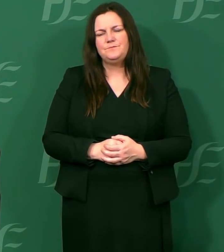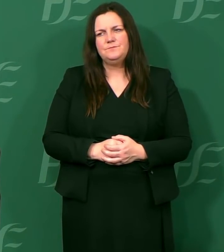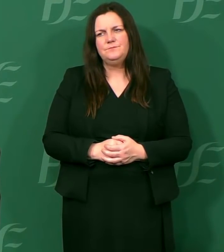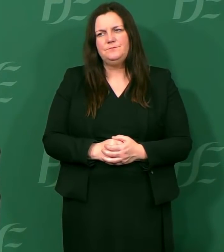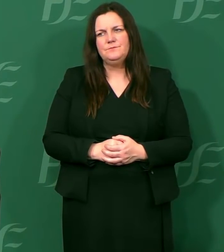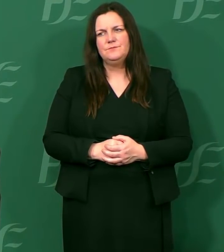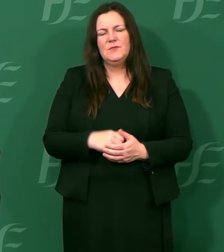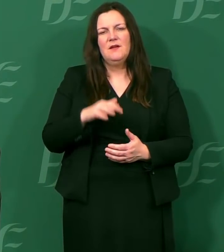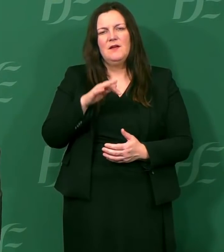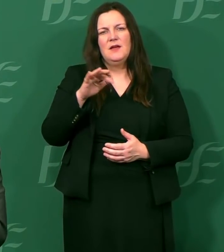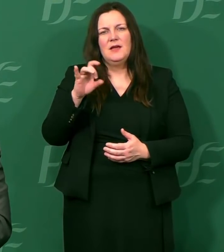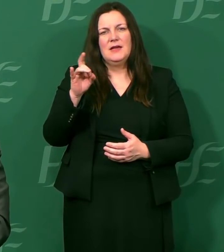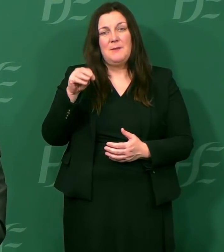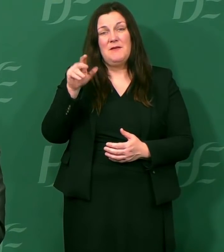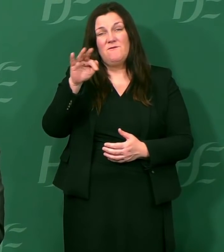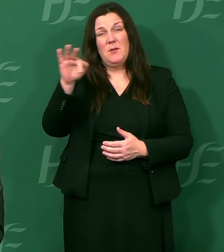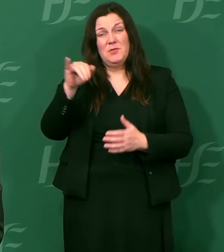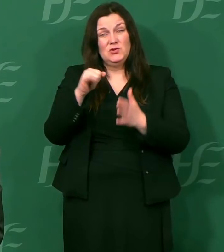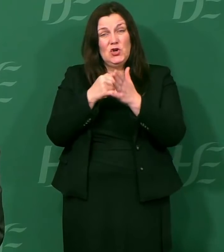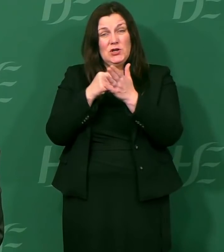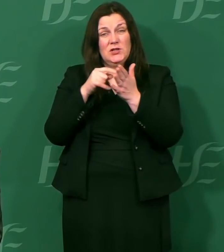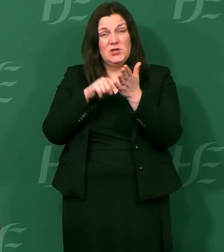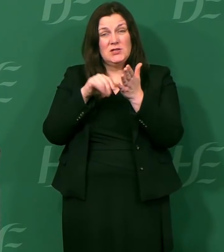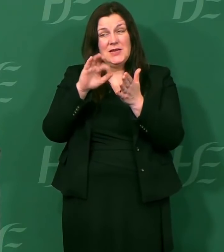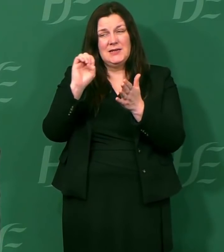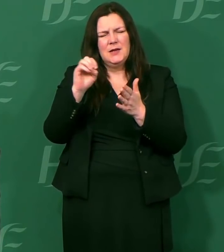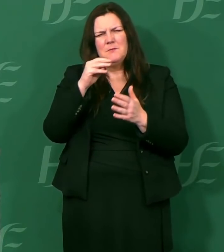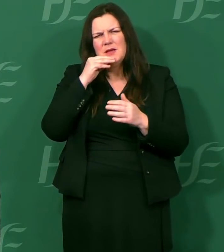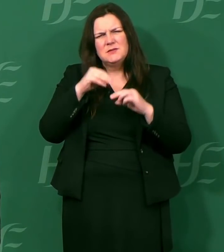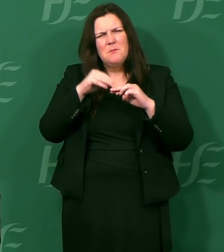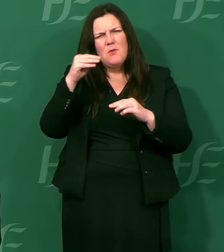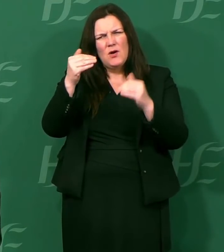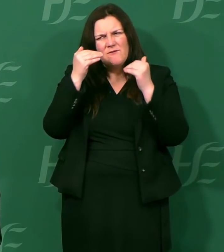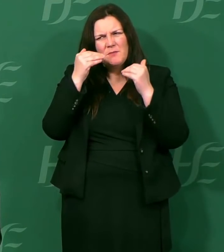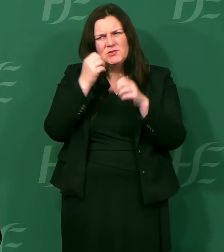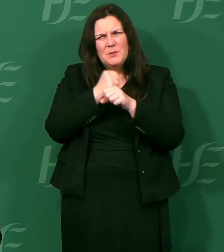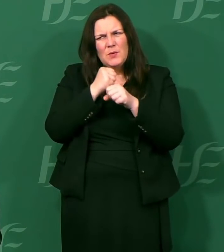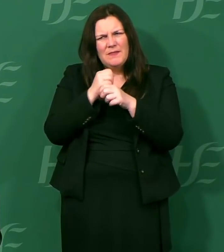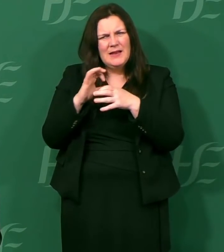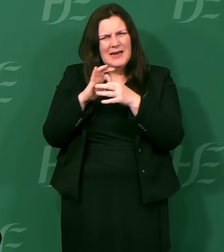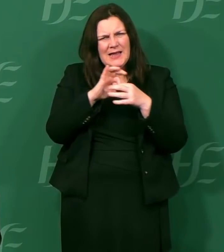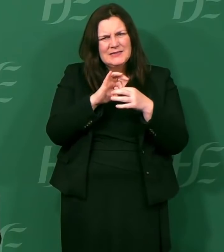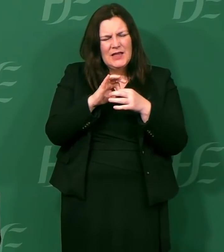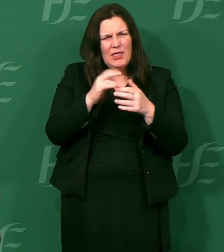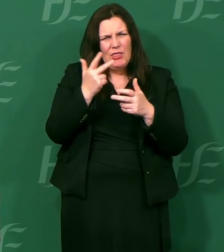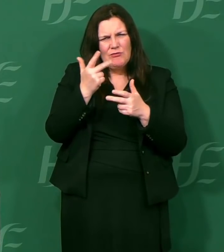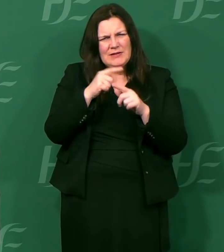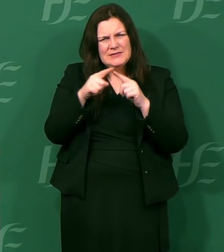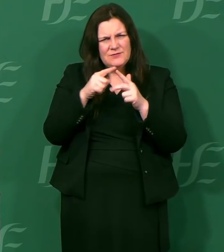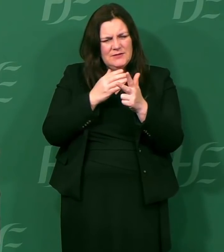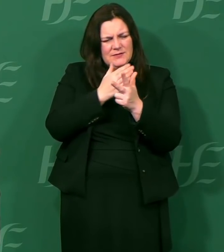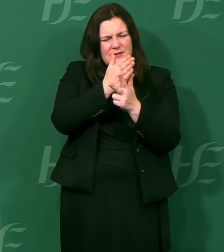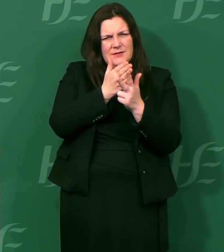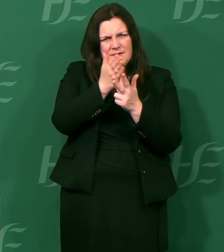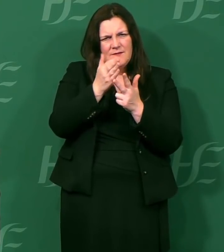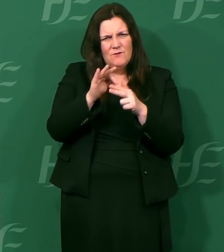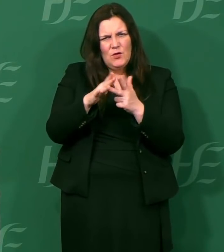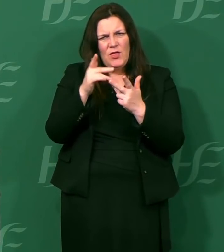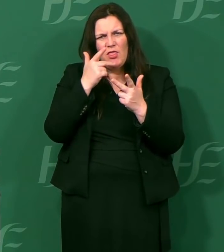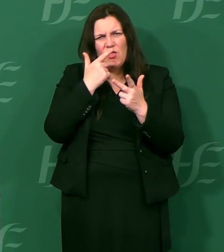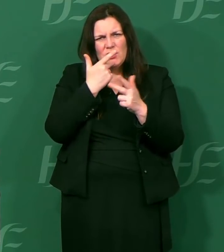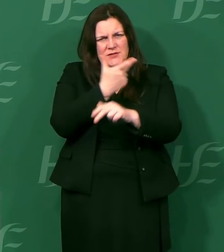Cayman Burke, the journal.ie. So I'm just wondering if you could give me a little bit more information about the link up between the 3 different channels for the booster